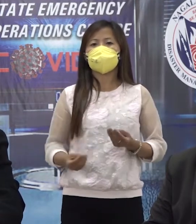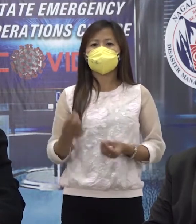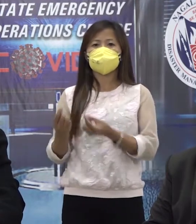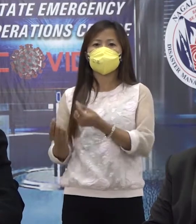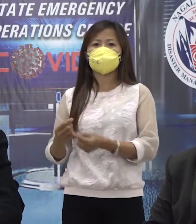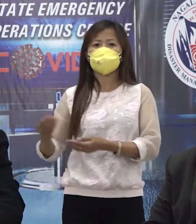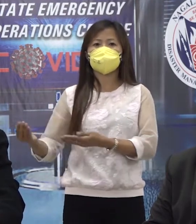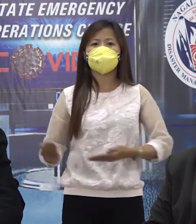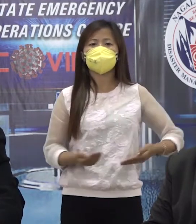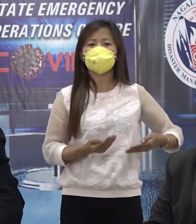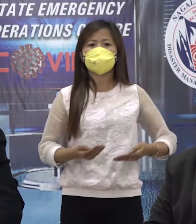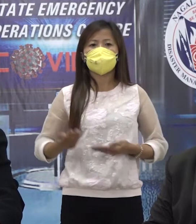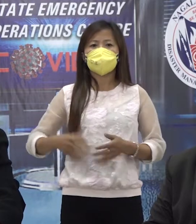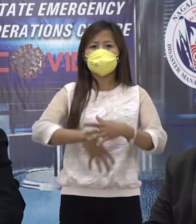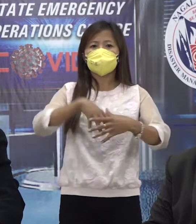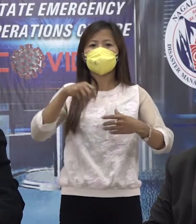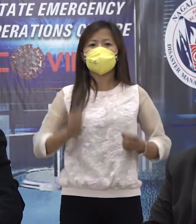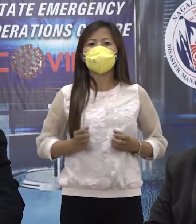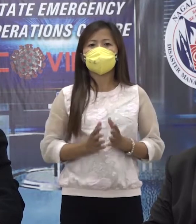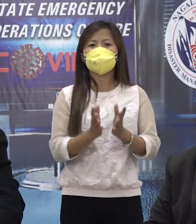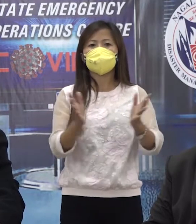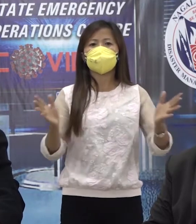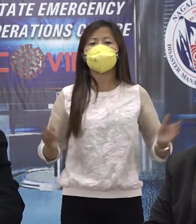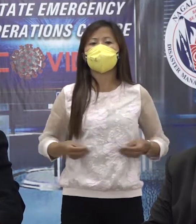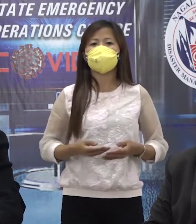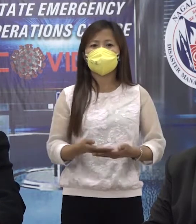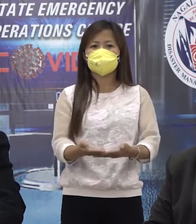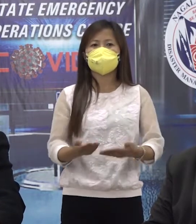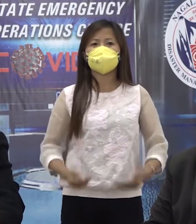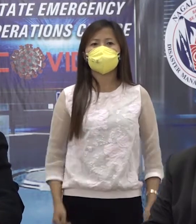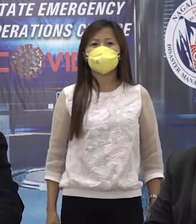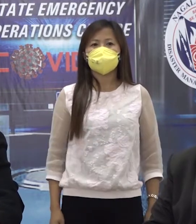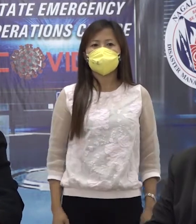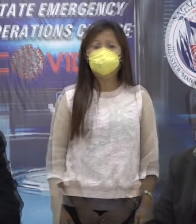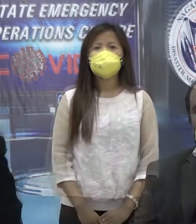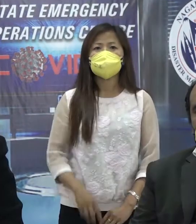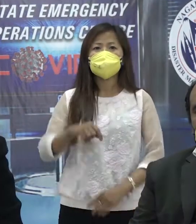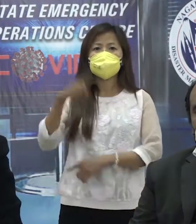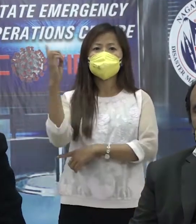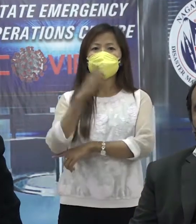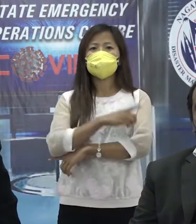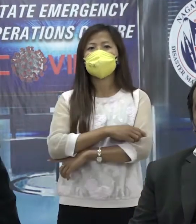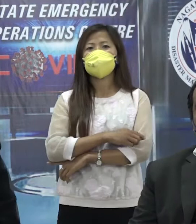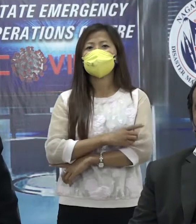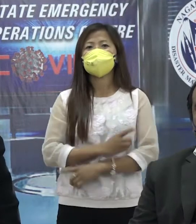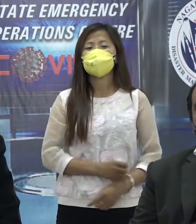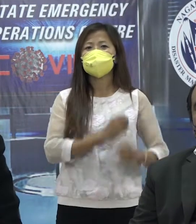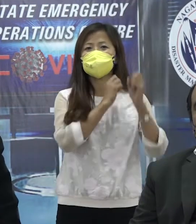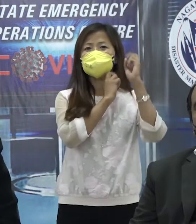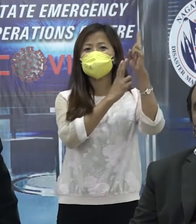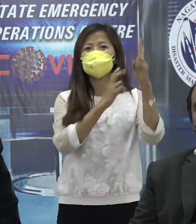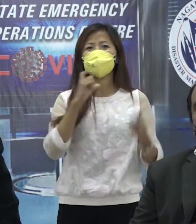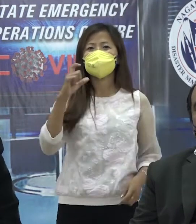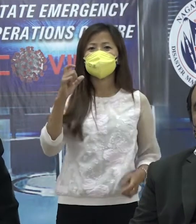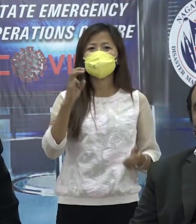activities are carried out without any hindrances. Today, the